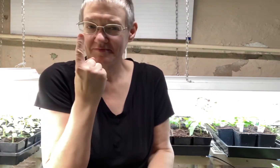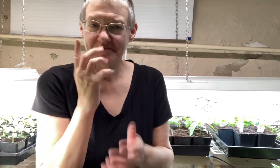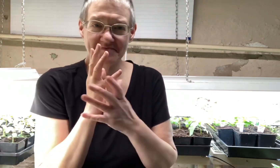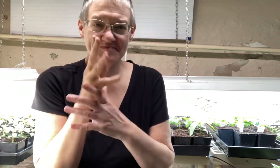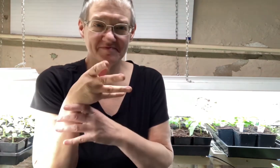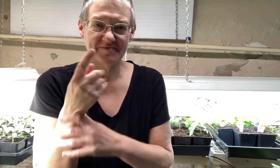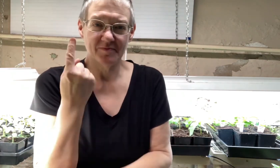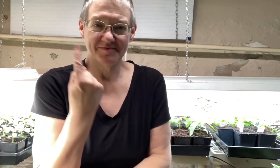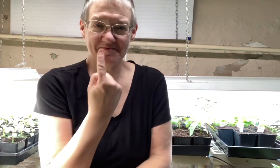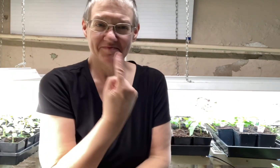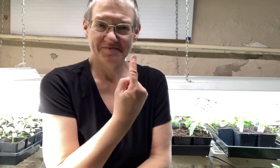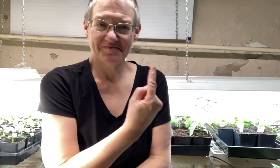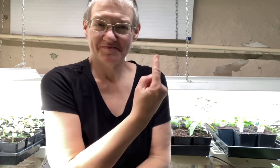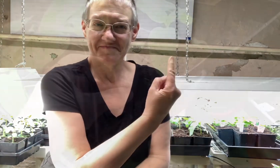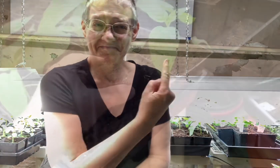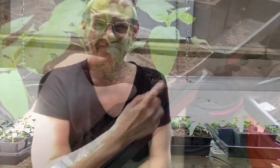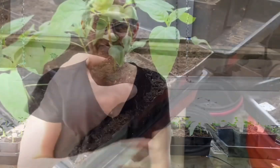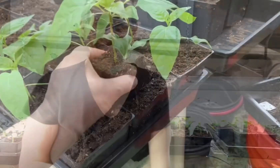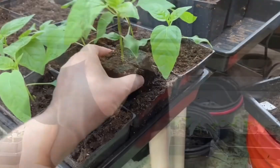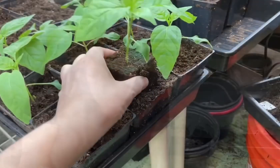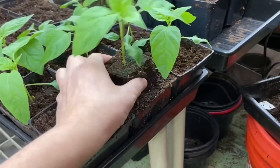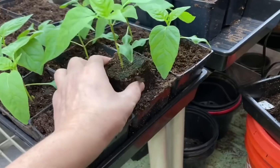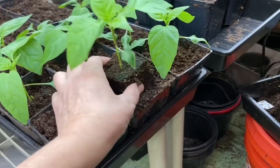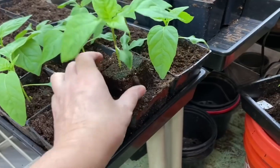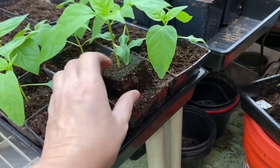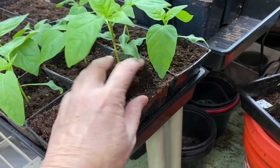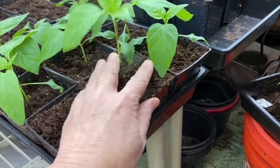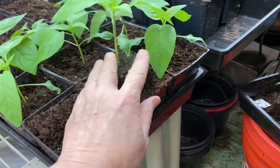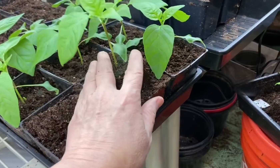want 1 plant per soil block.